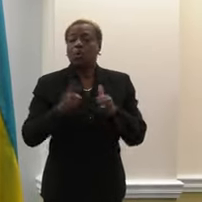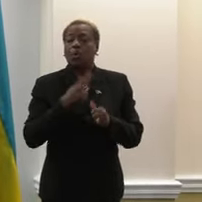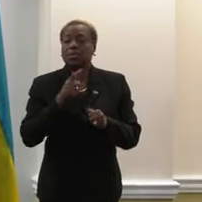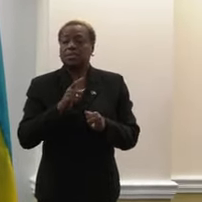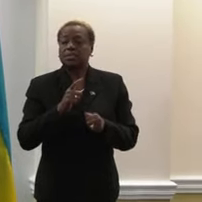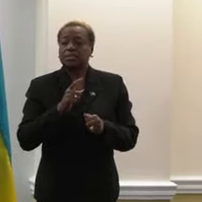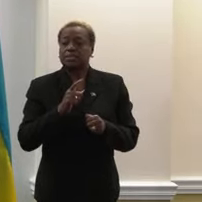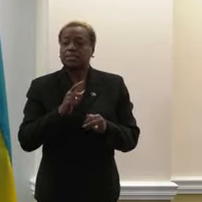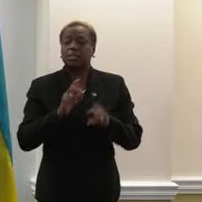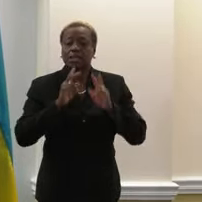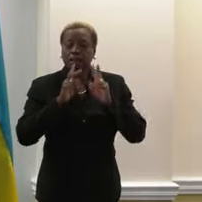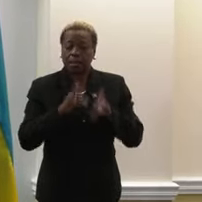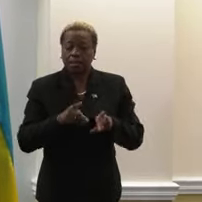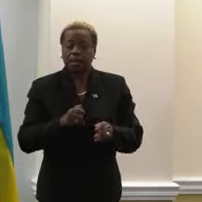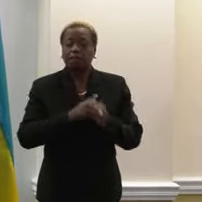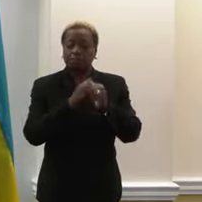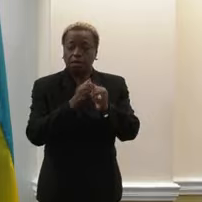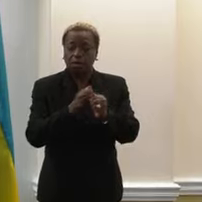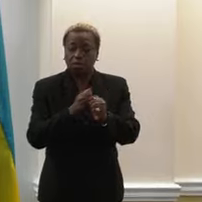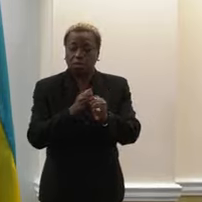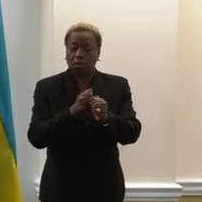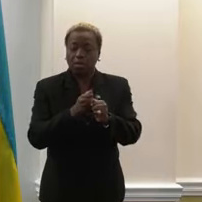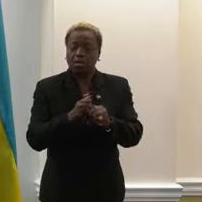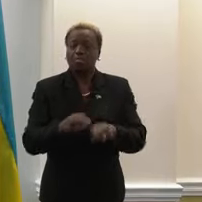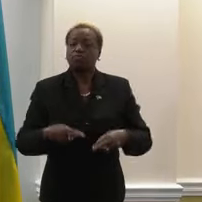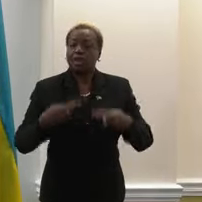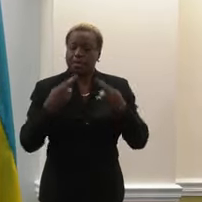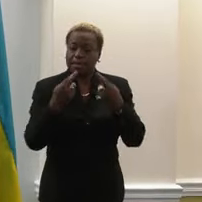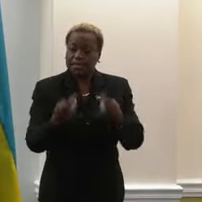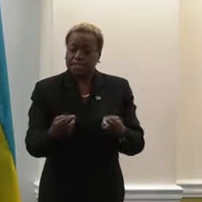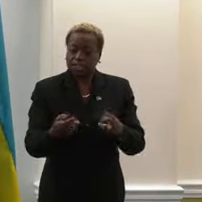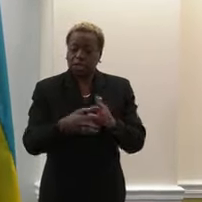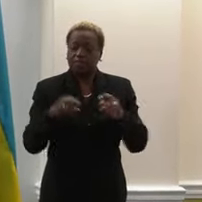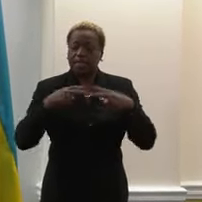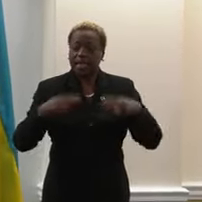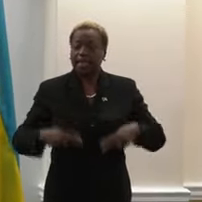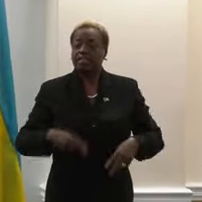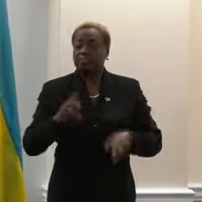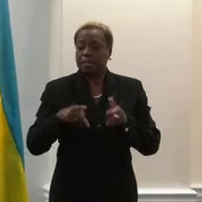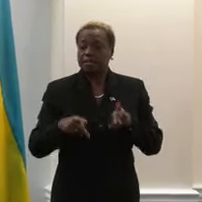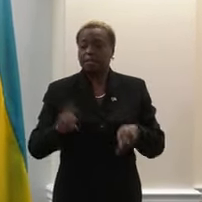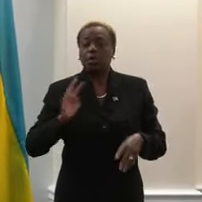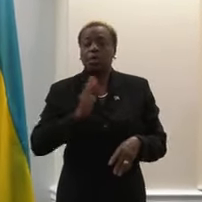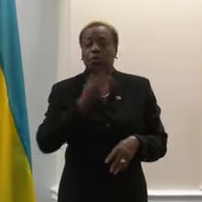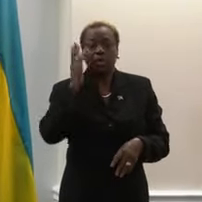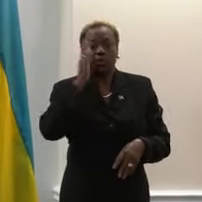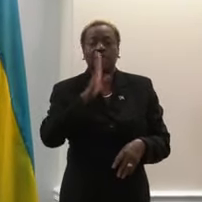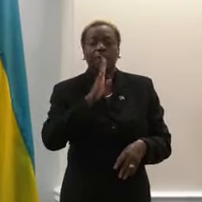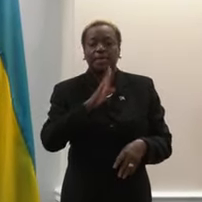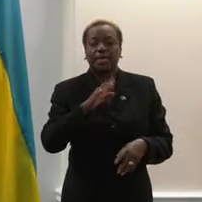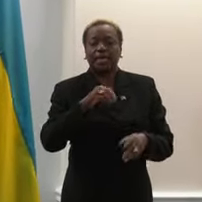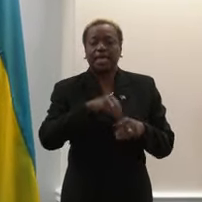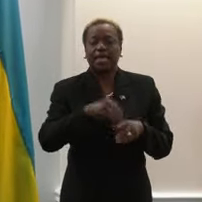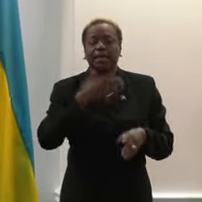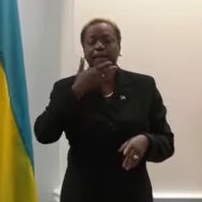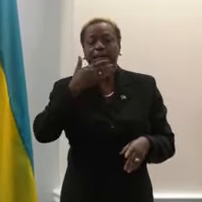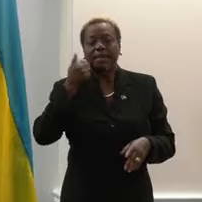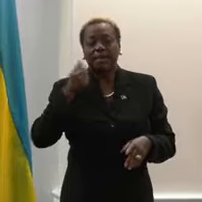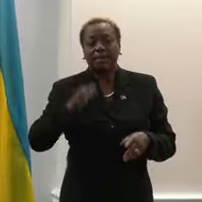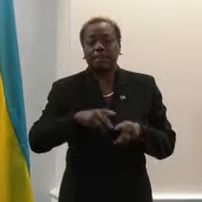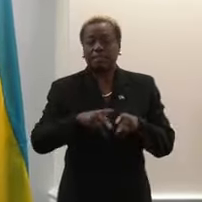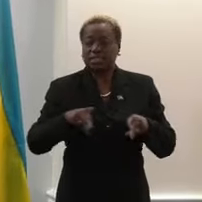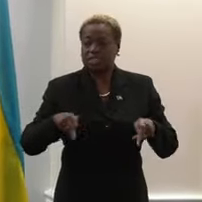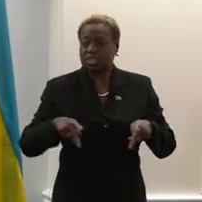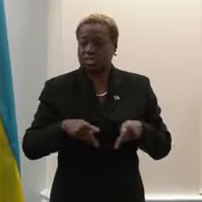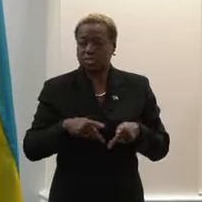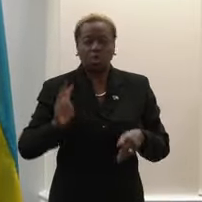directive and the recommendations of the health professional, then we would be in a better position. We do not want to see everybody running